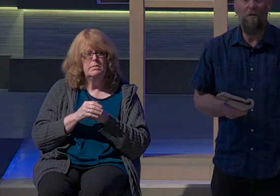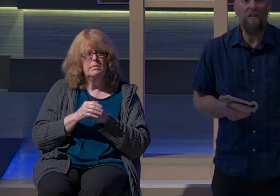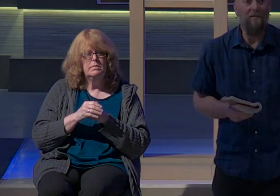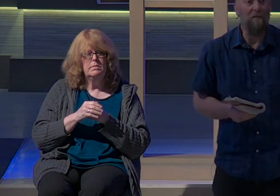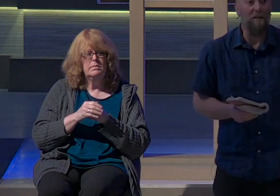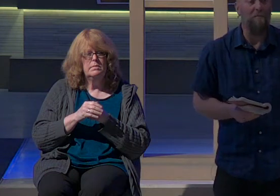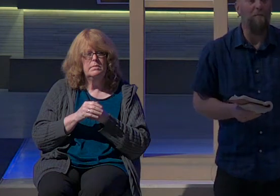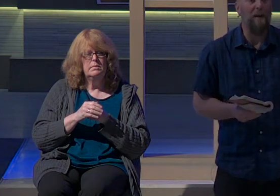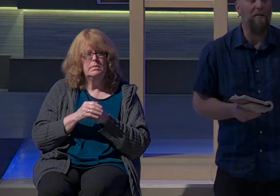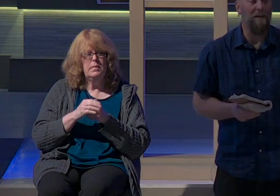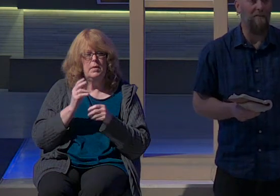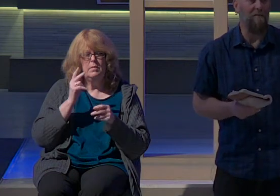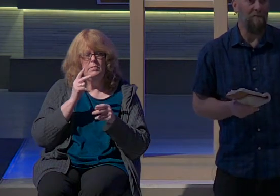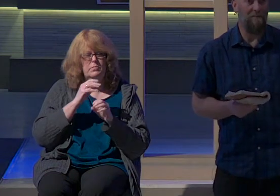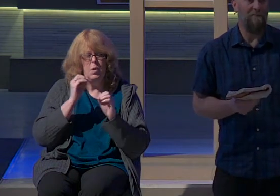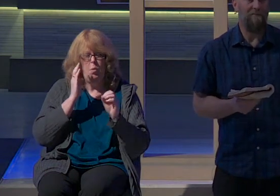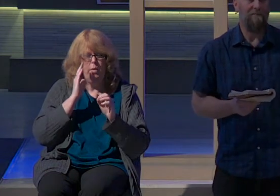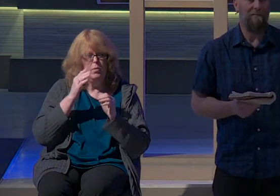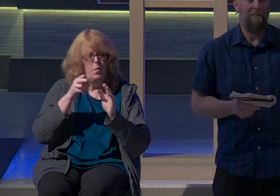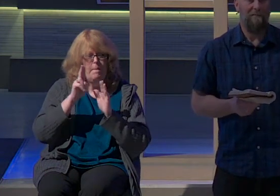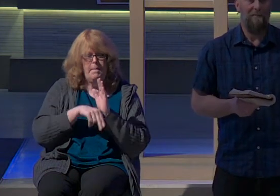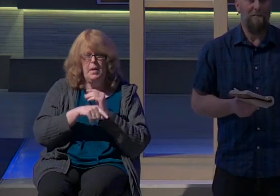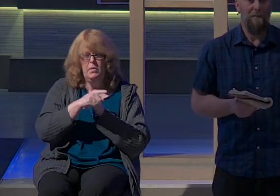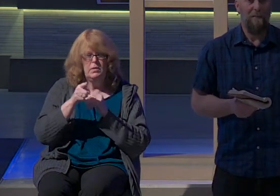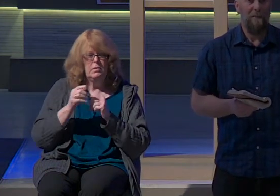That no one's even going to bury you.